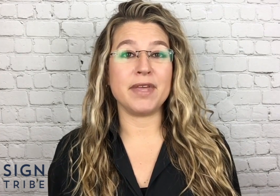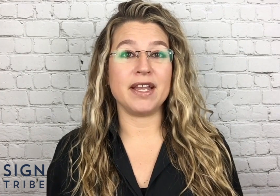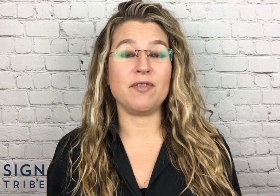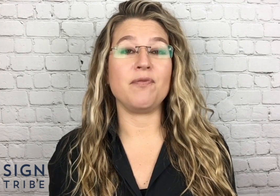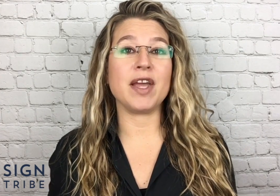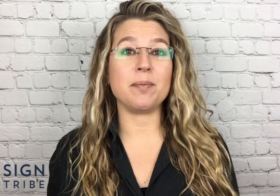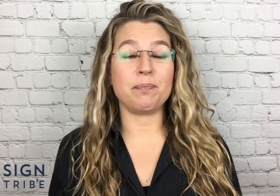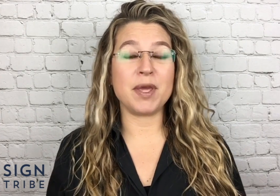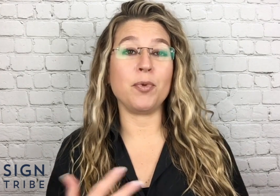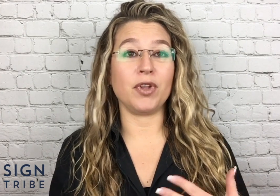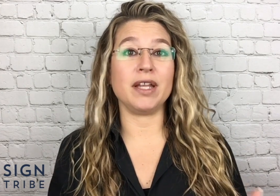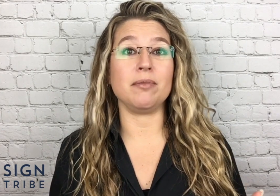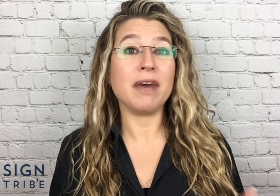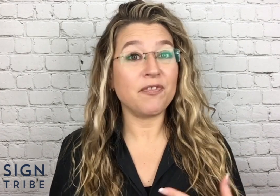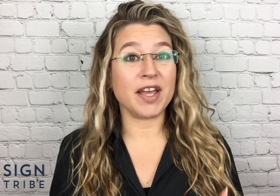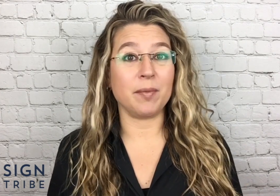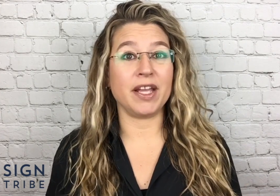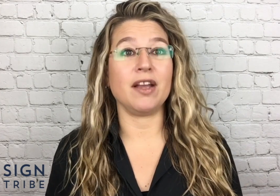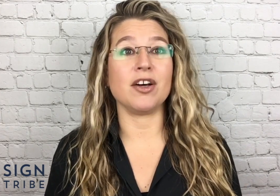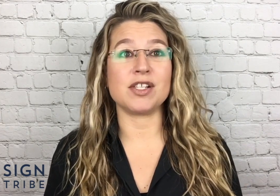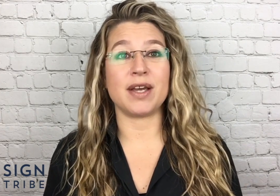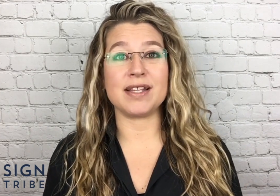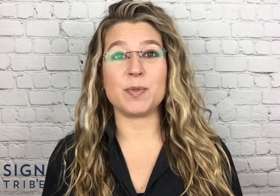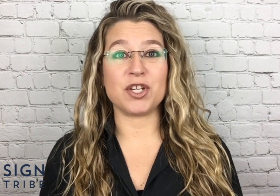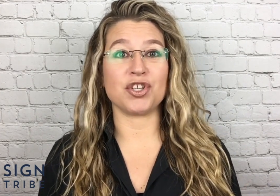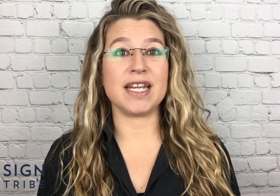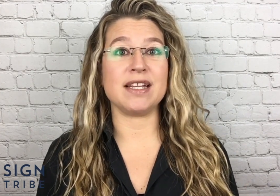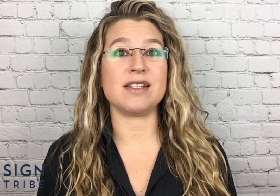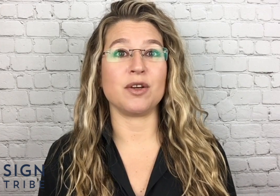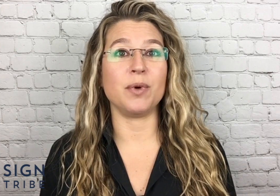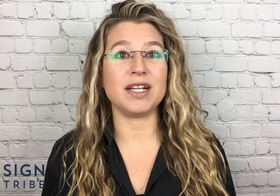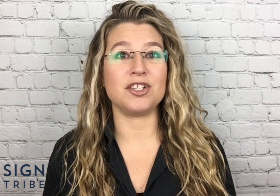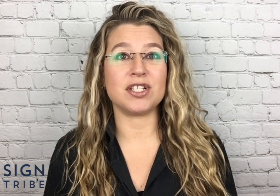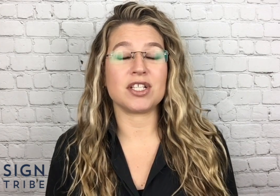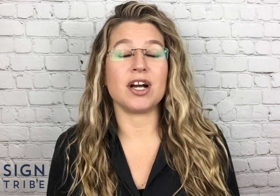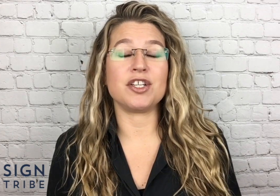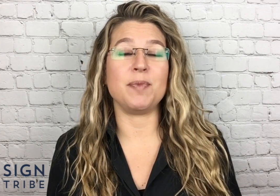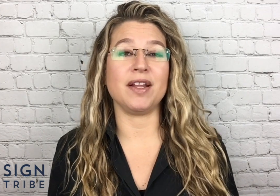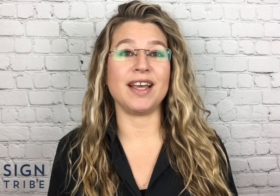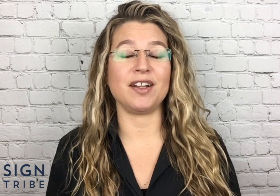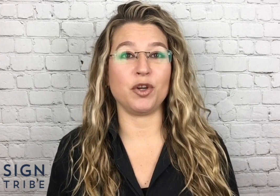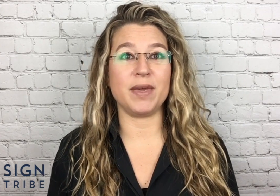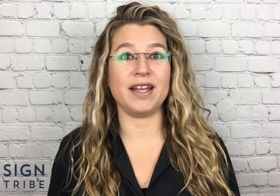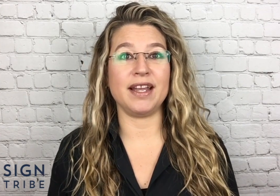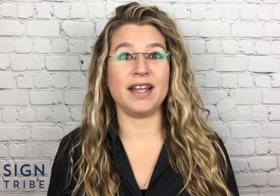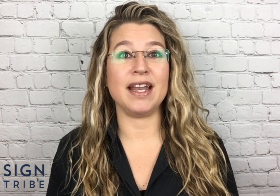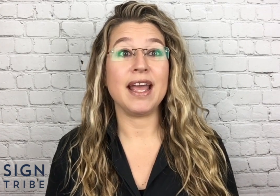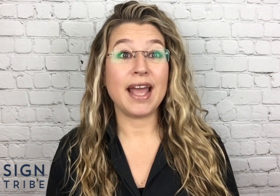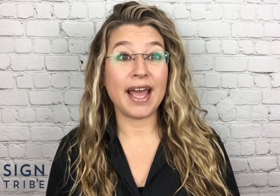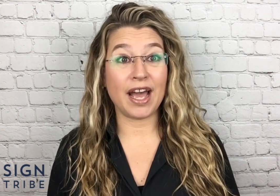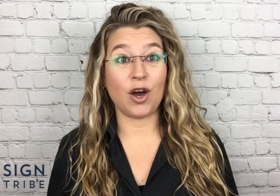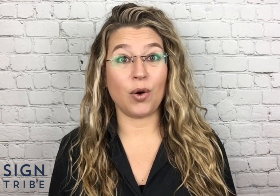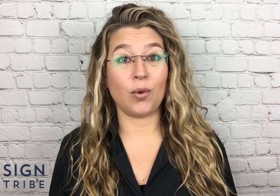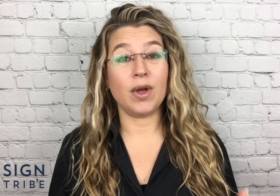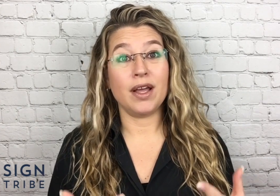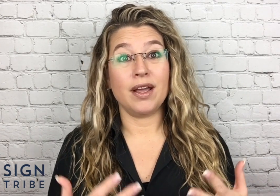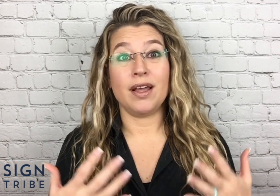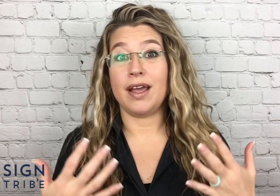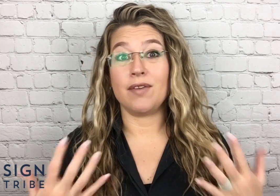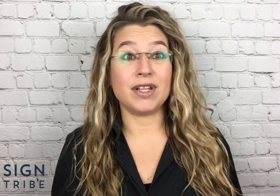And people in my family also had special needs. So I wanted to just talk to you about that a little bit and how everything has